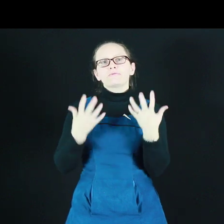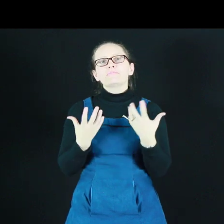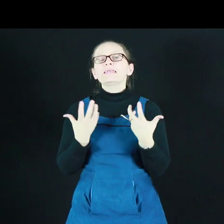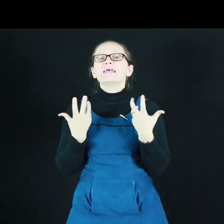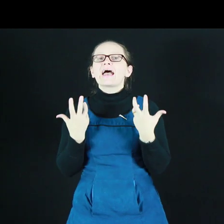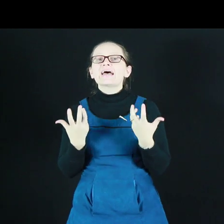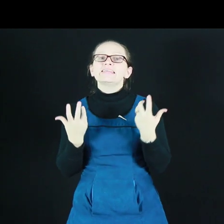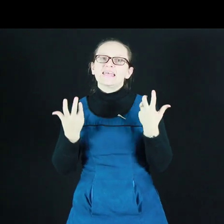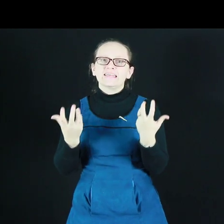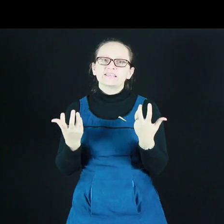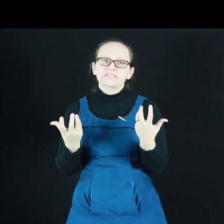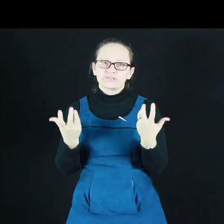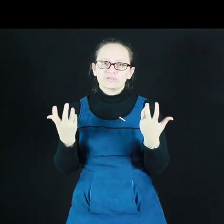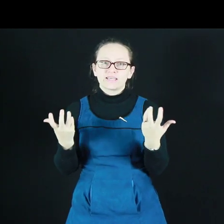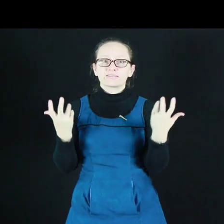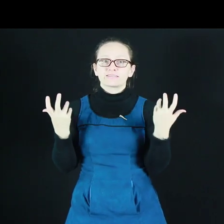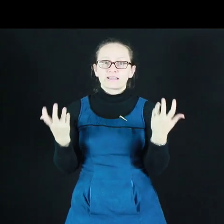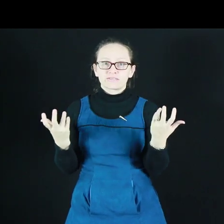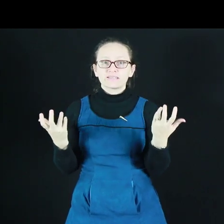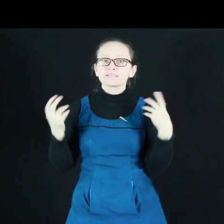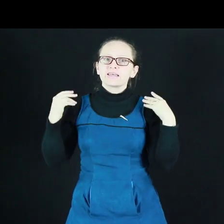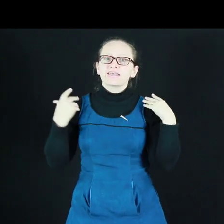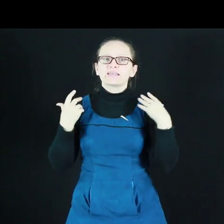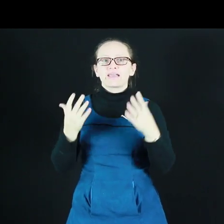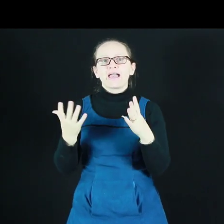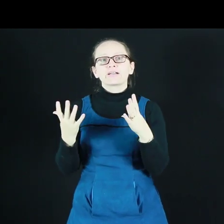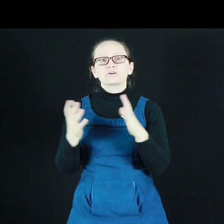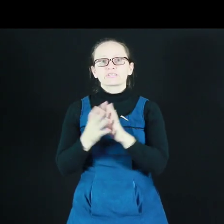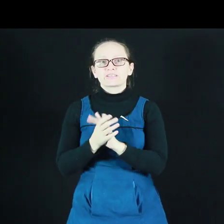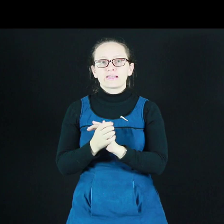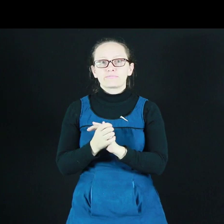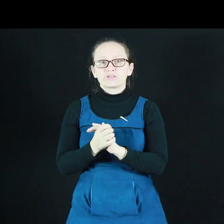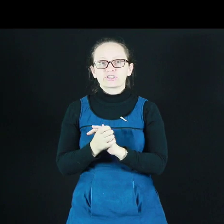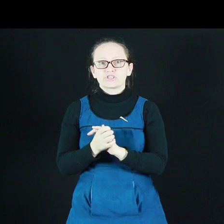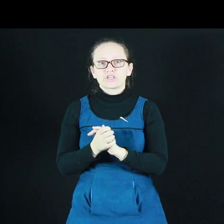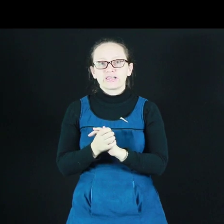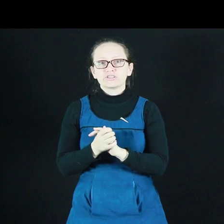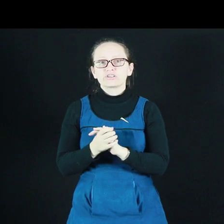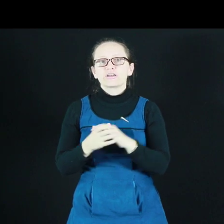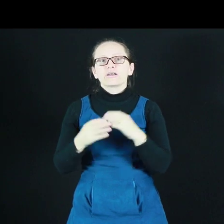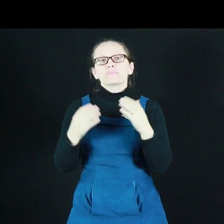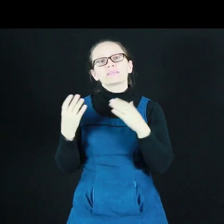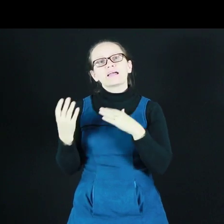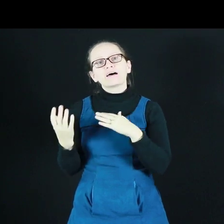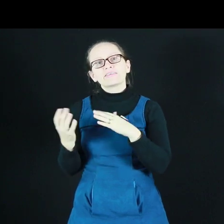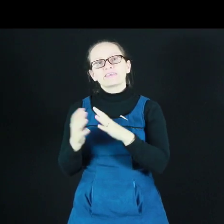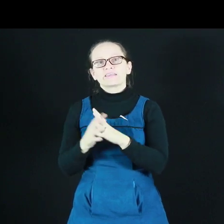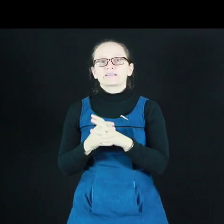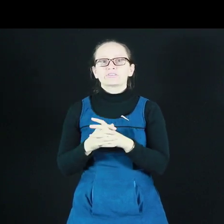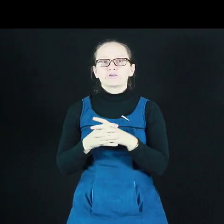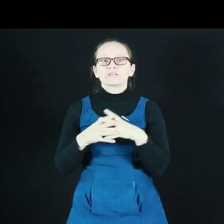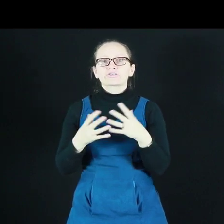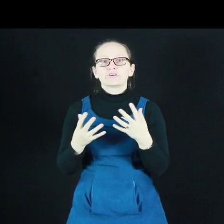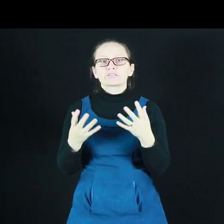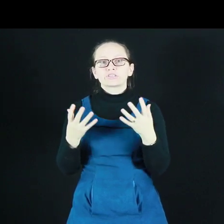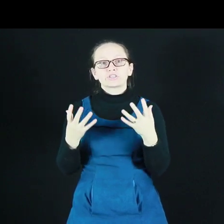Now when we add heat to a substance, it can cause its temperature to change, but the other thing it can do is cause it to